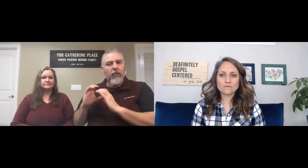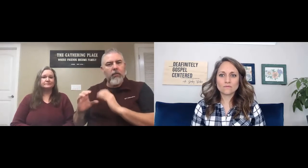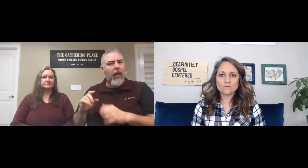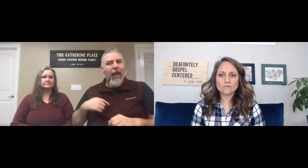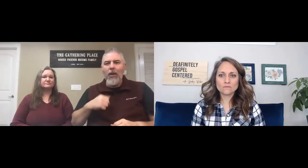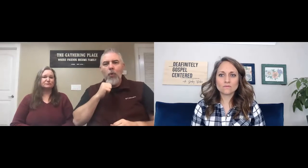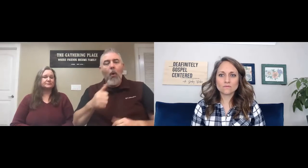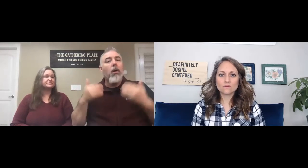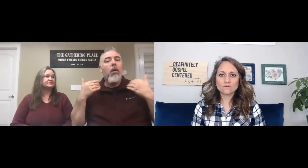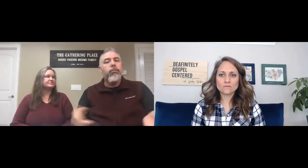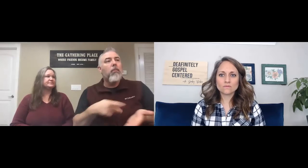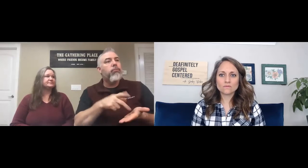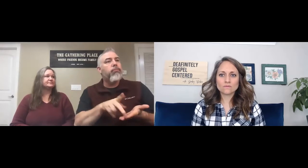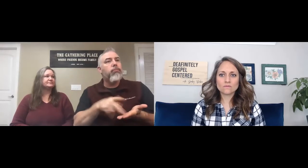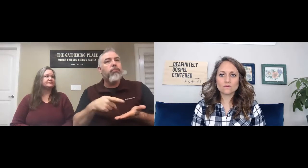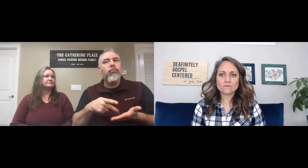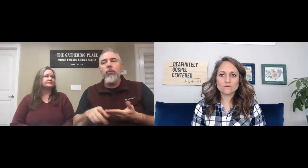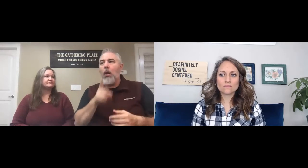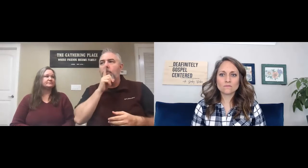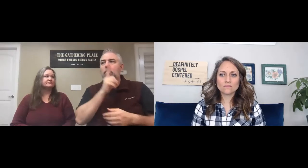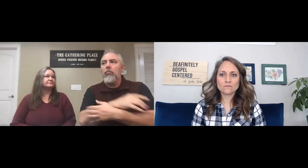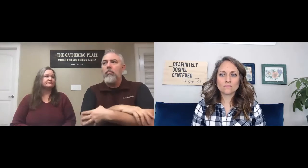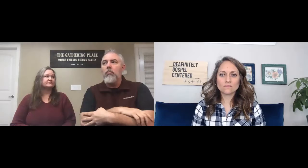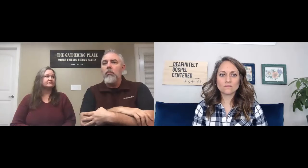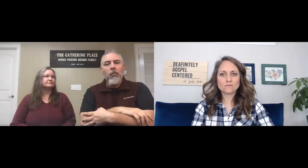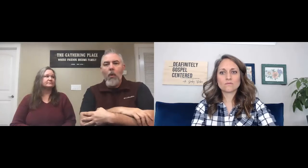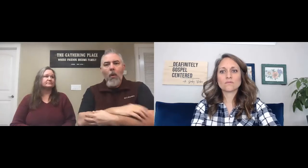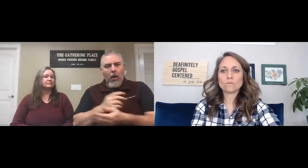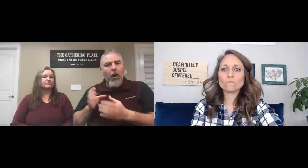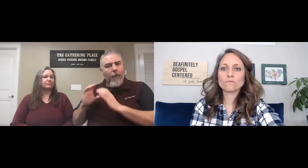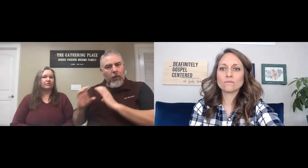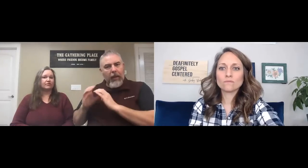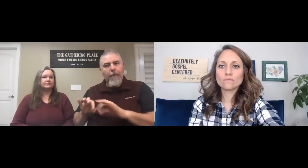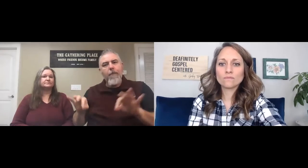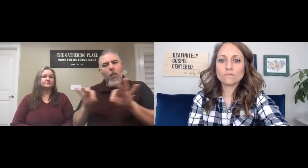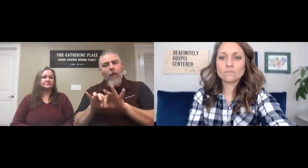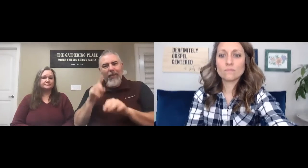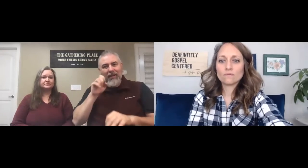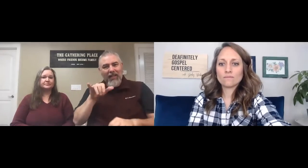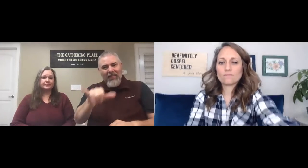That's how we communicate. I just don't go ahead and buy it and then without telling her. No, I communicate to her